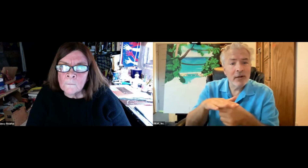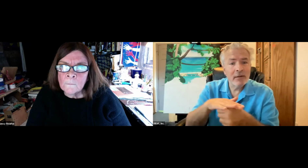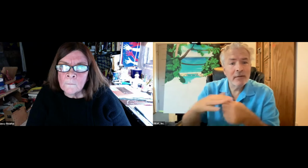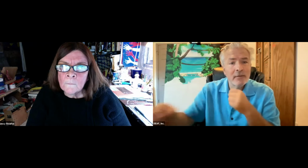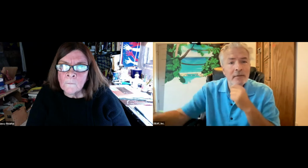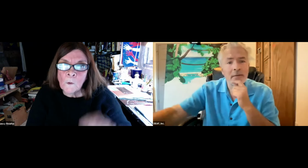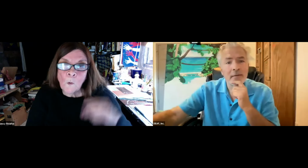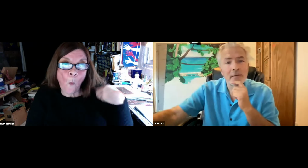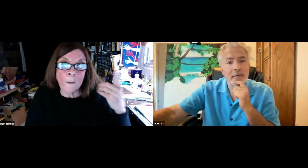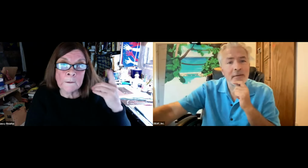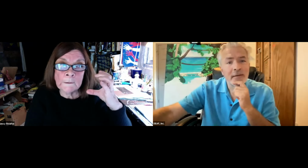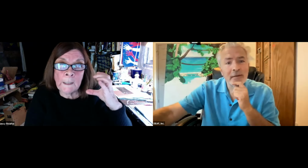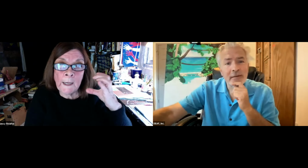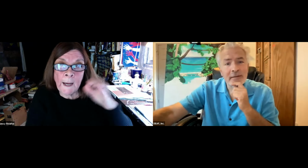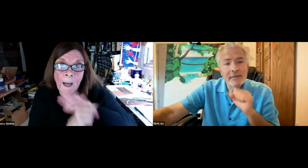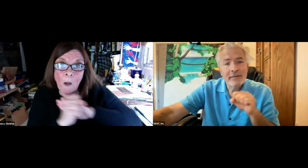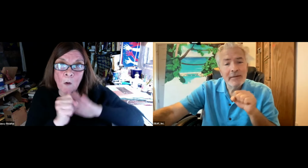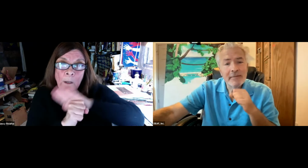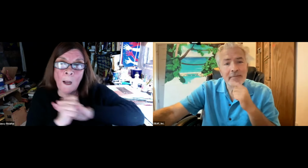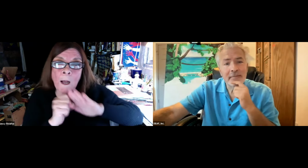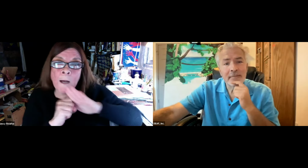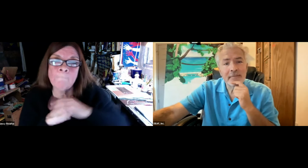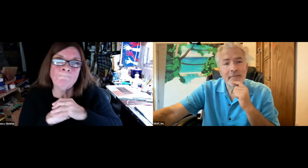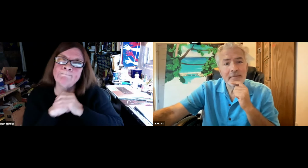artworks within the Washington, D.C. area?